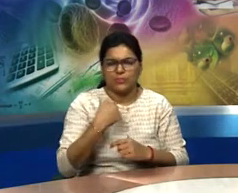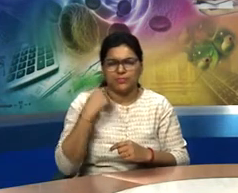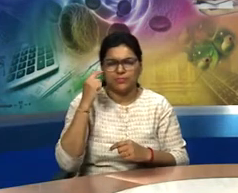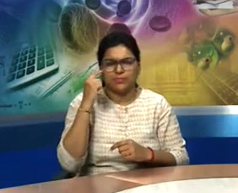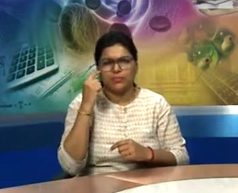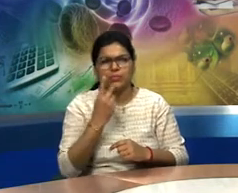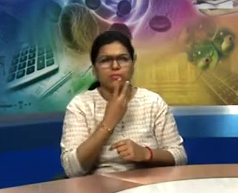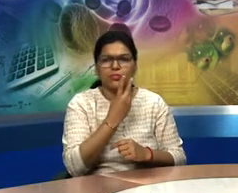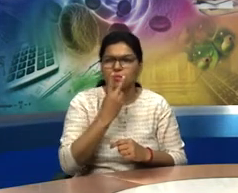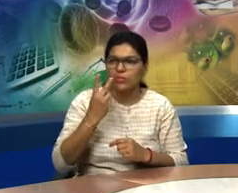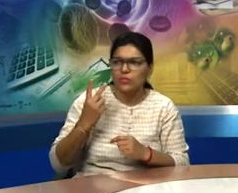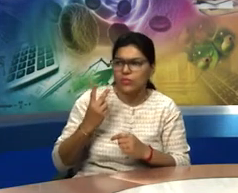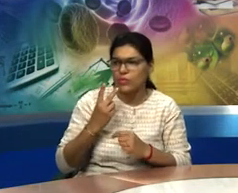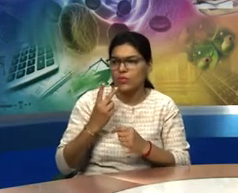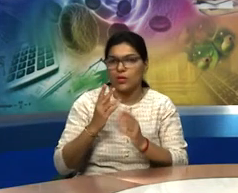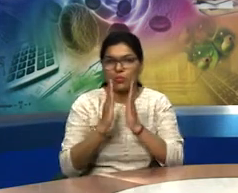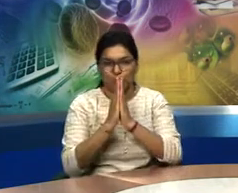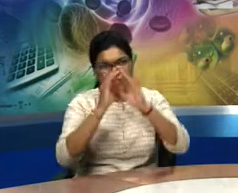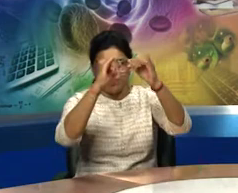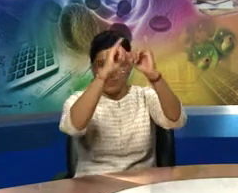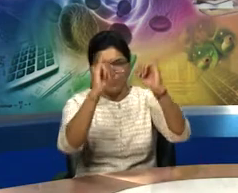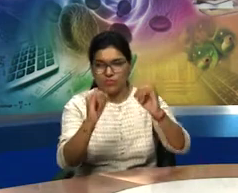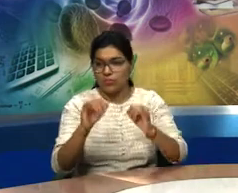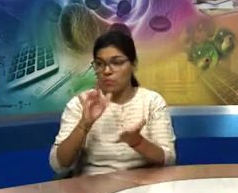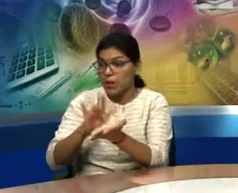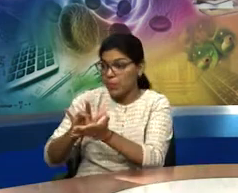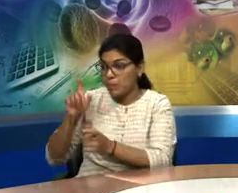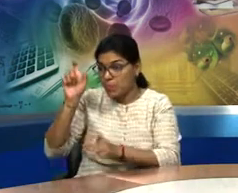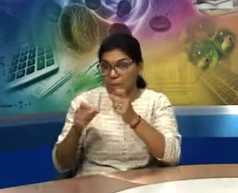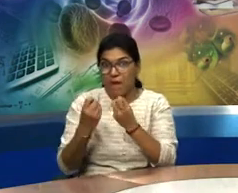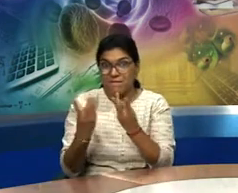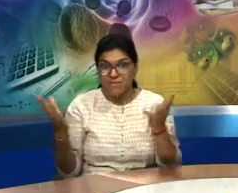had the darshan, and then they both looked for a lonely corner.